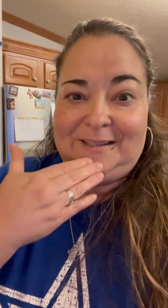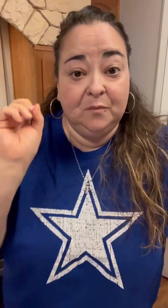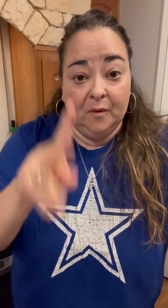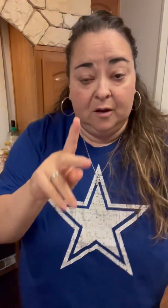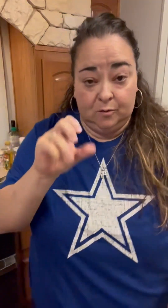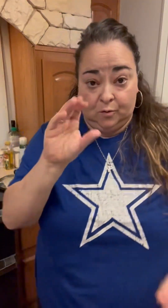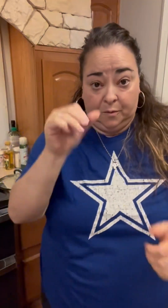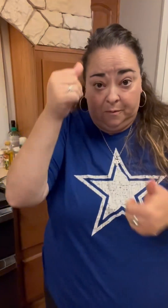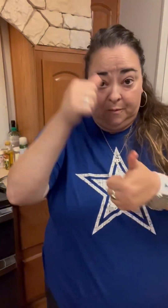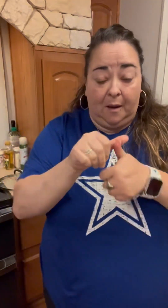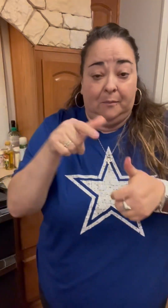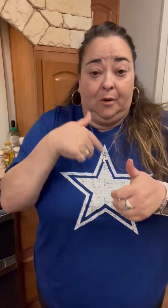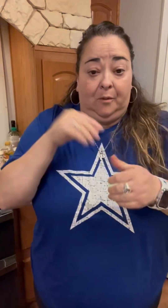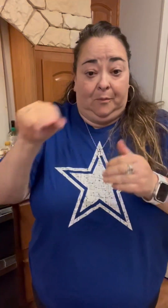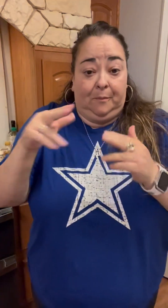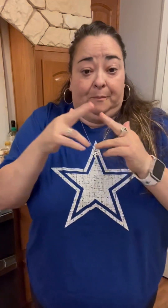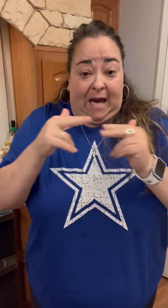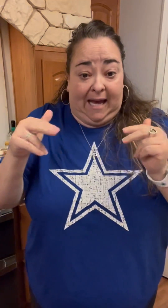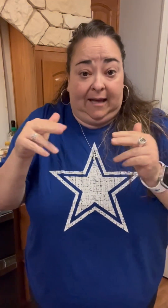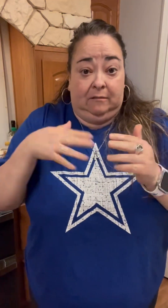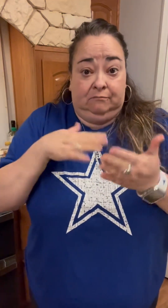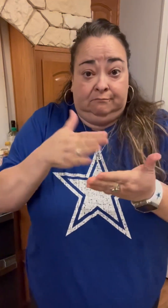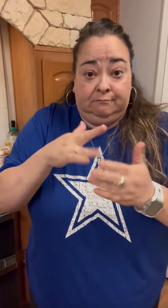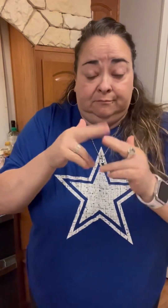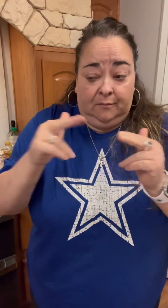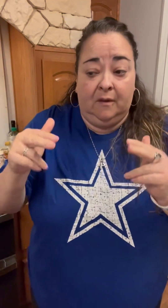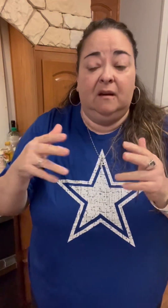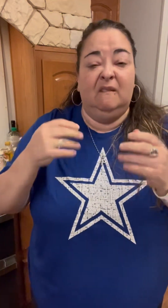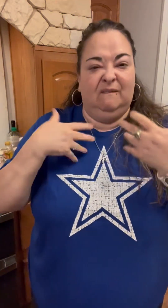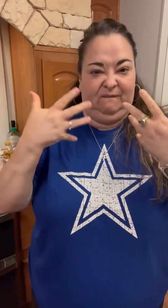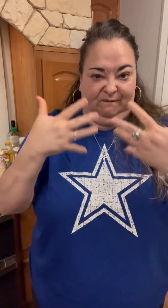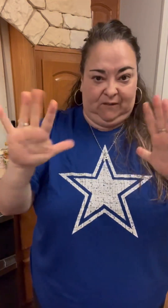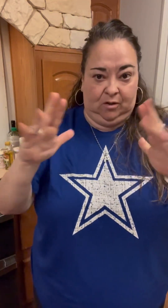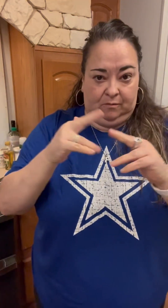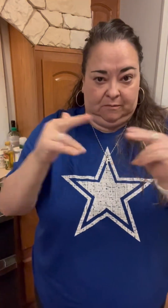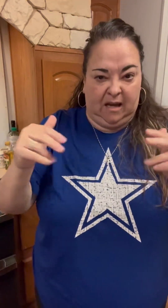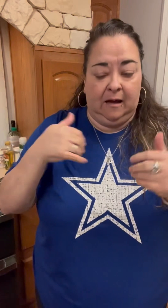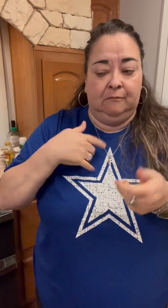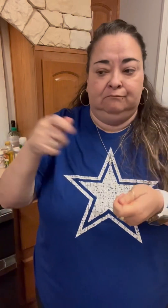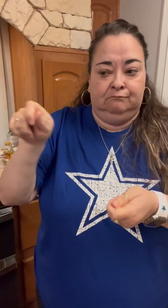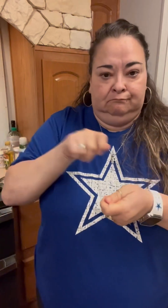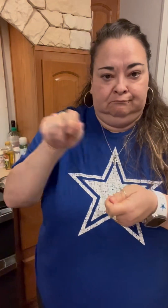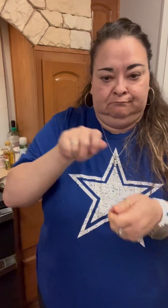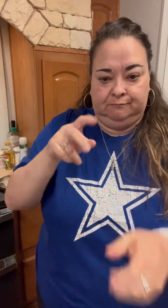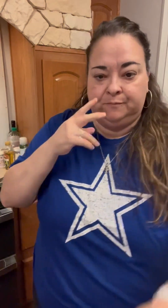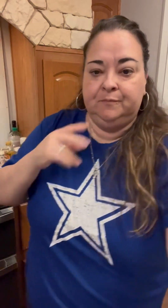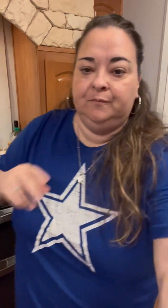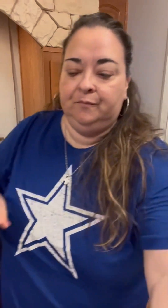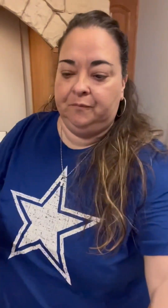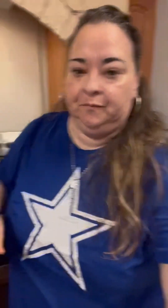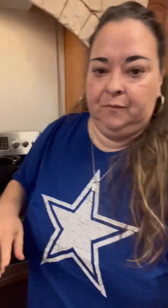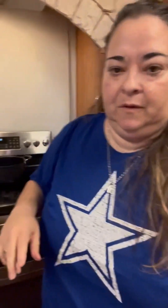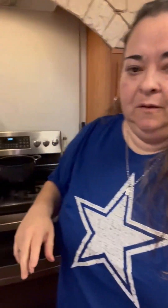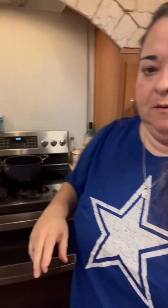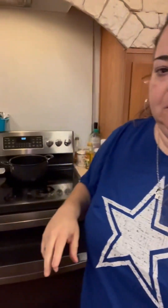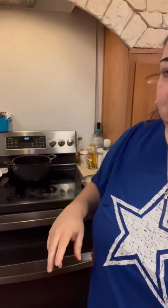It smells so good. Okay, so remember I put the bacon in, finished the bacon, and